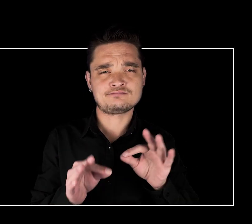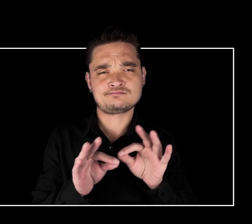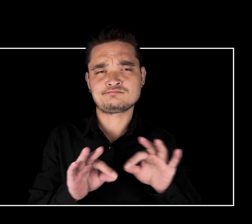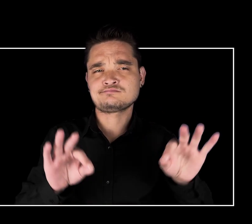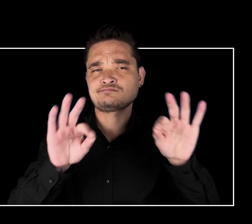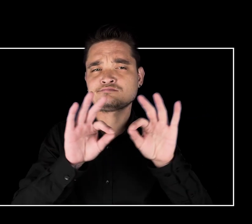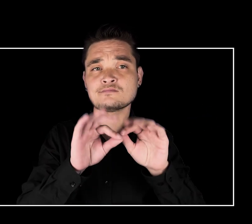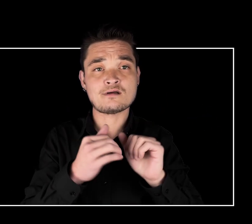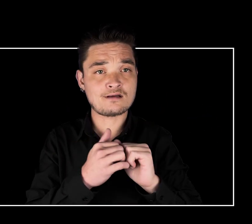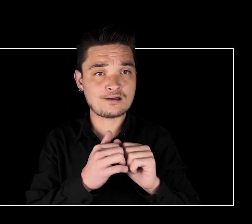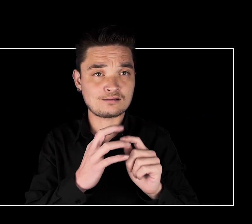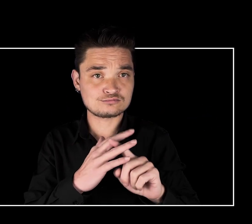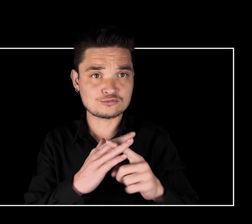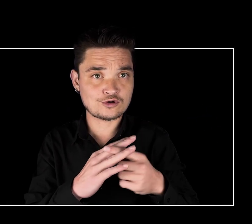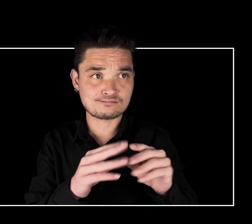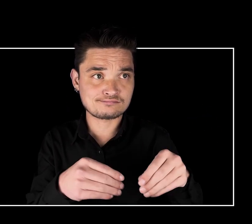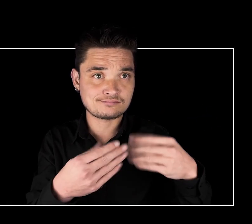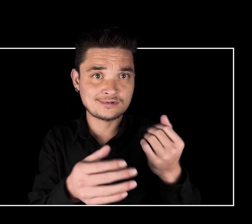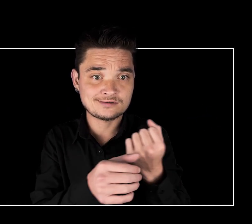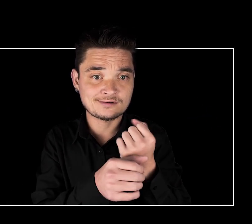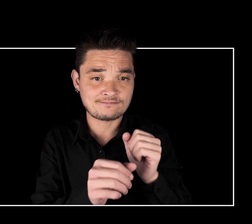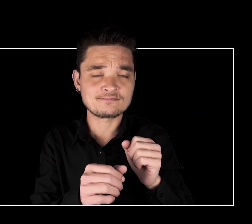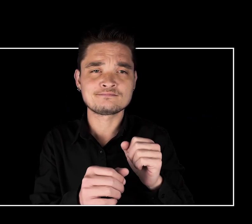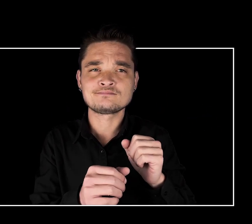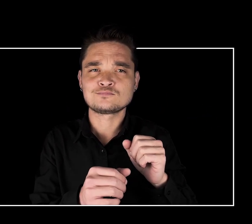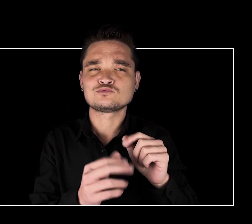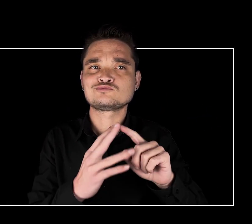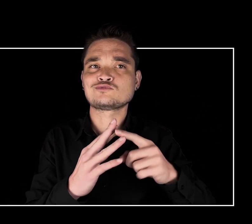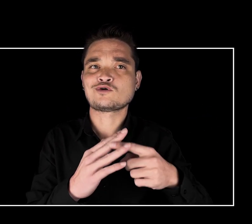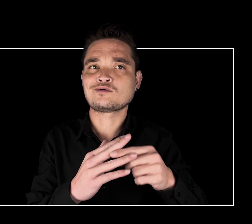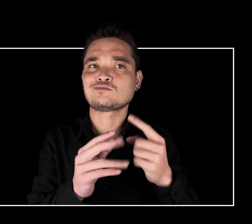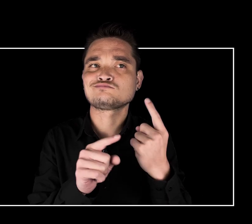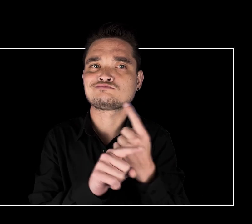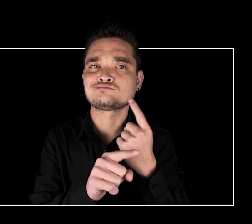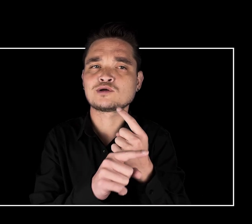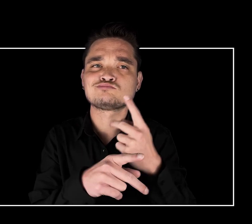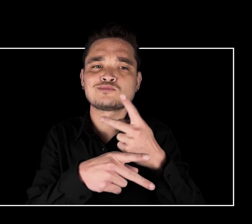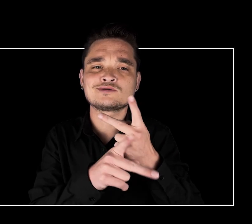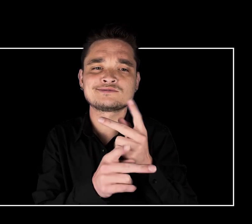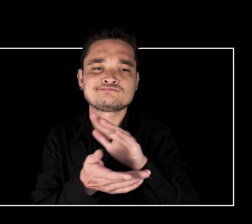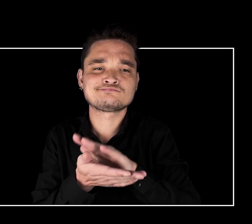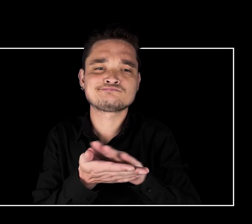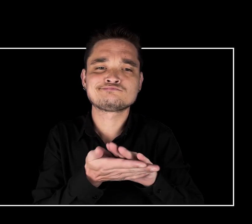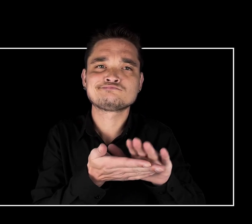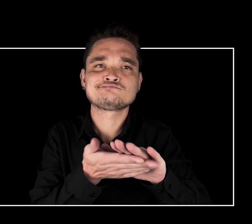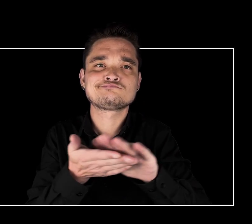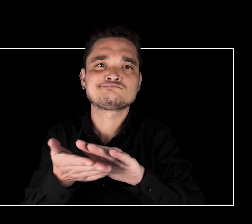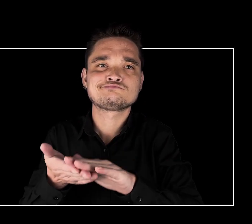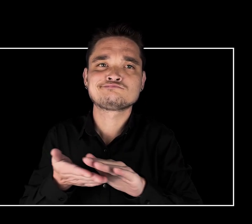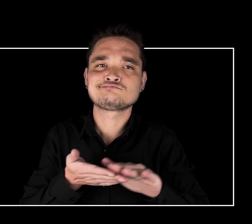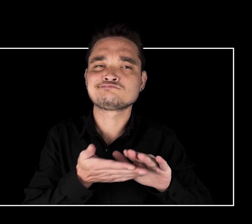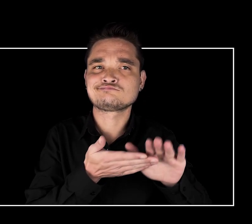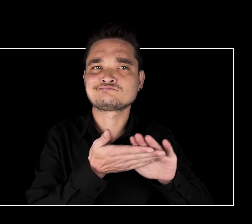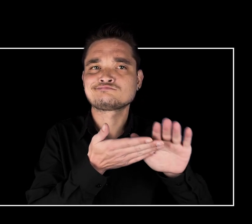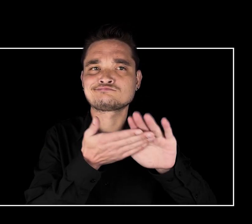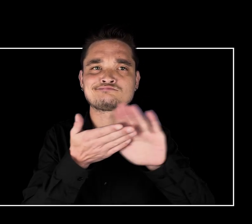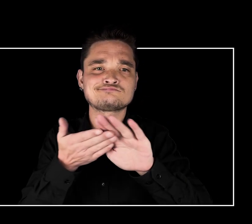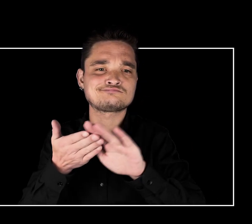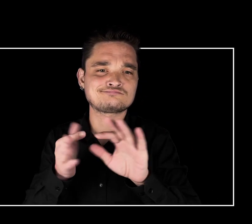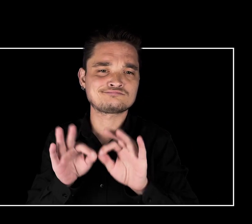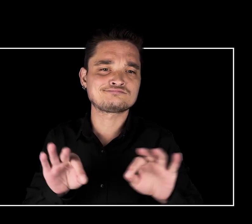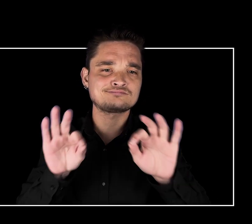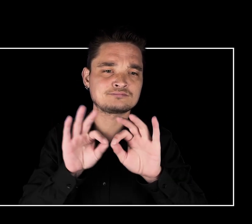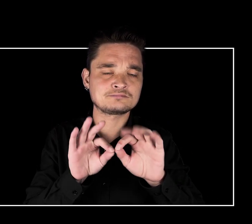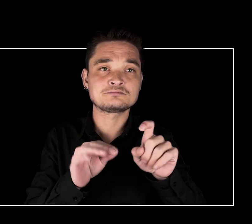important. You can create one by purchasing and using the safest cleaning products available. You must